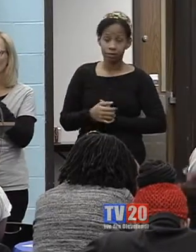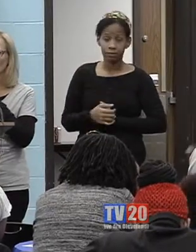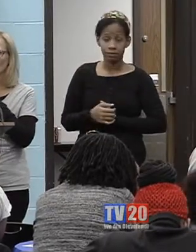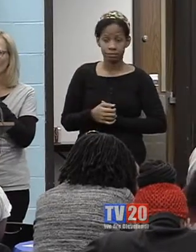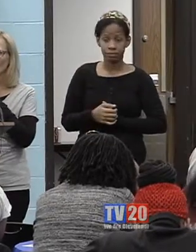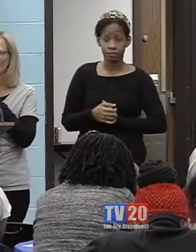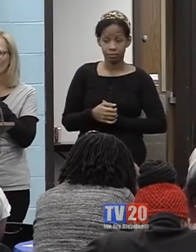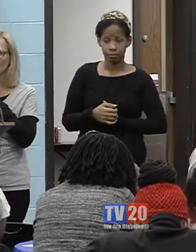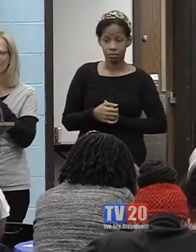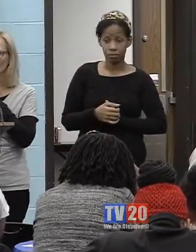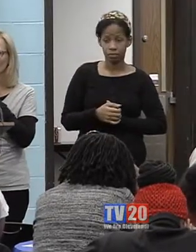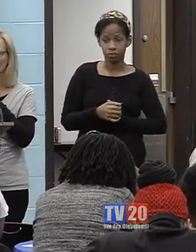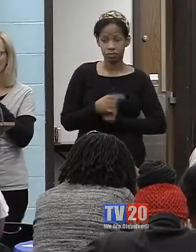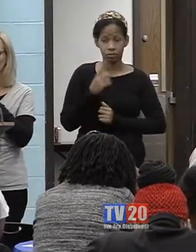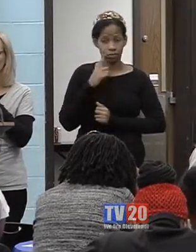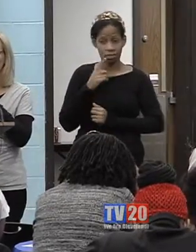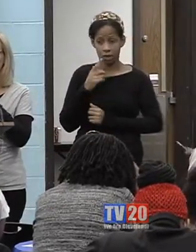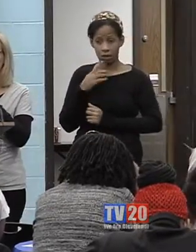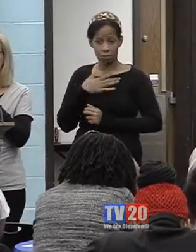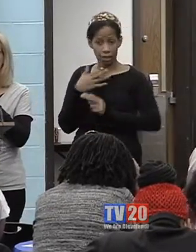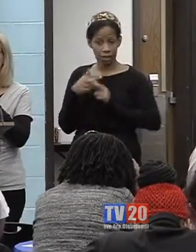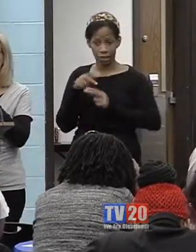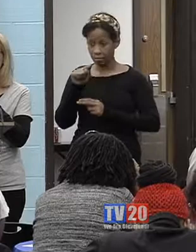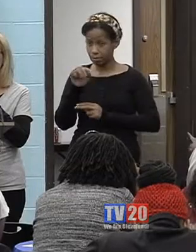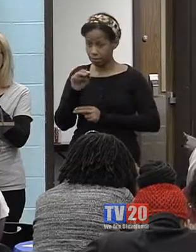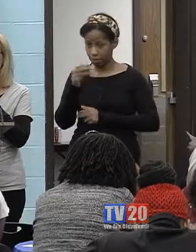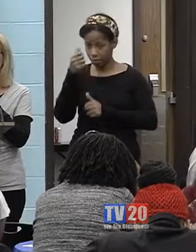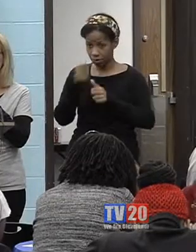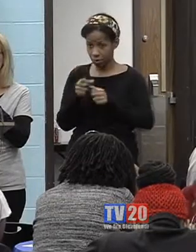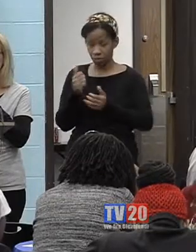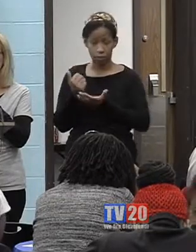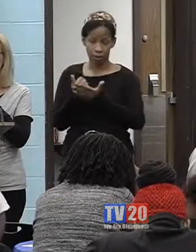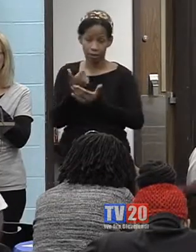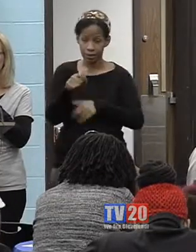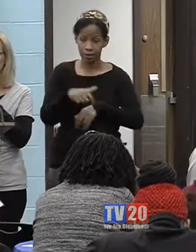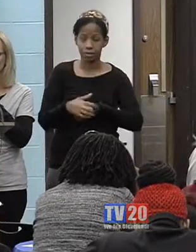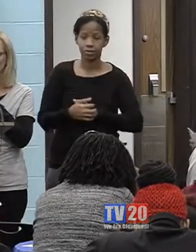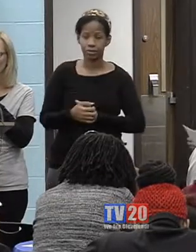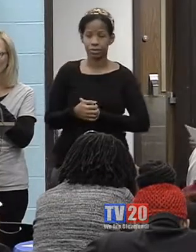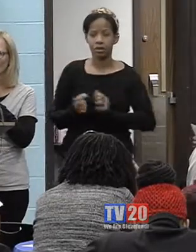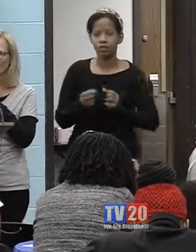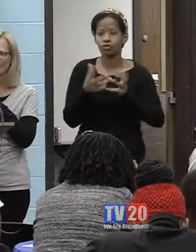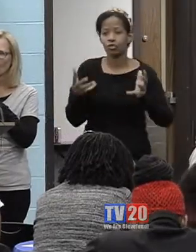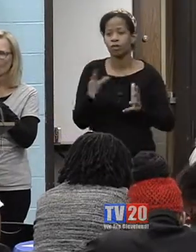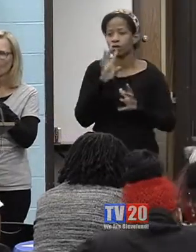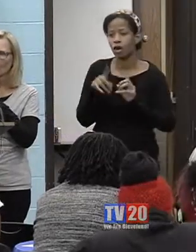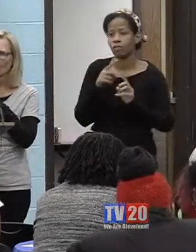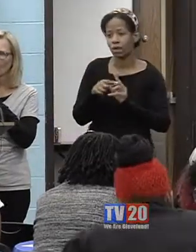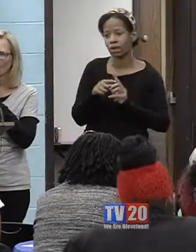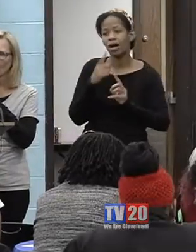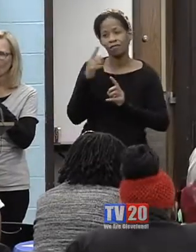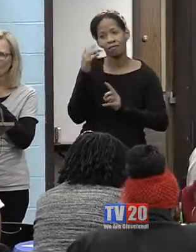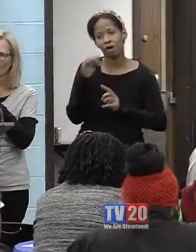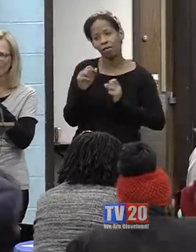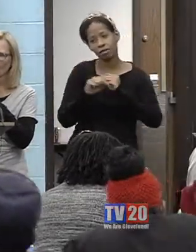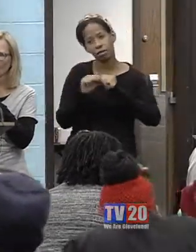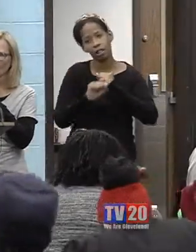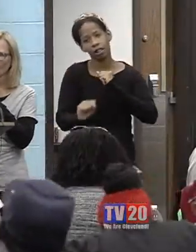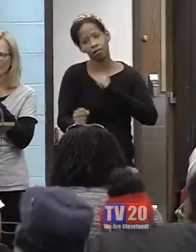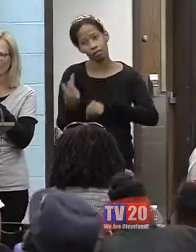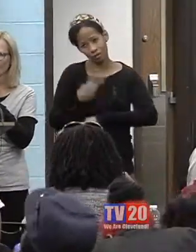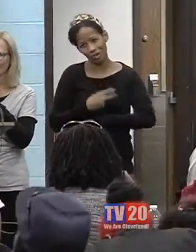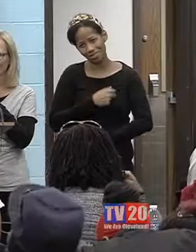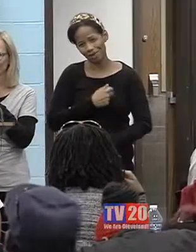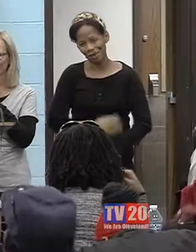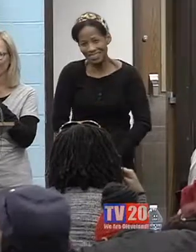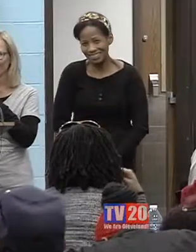find us on LinkedIn, my name's Tom Sawyer, please do that. It's way too much to talk about because I could talk about 2 days about that